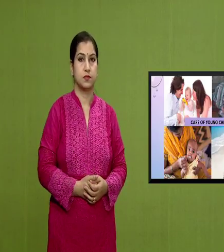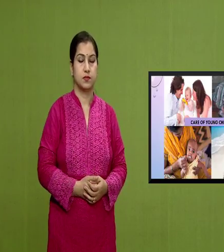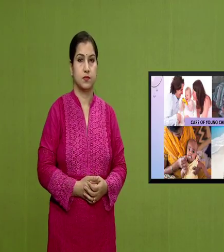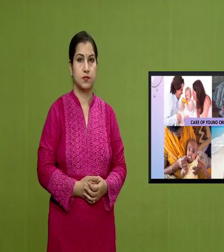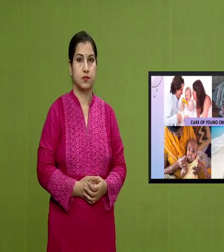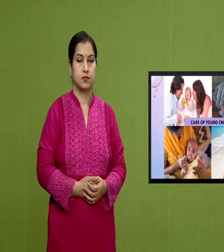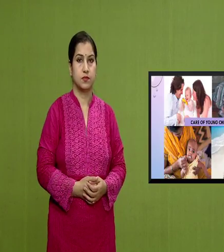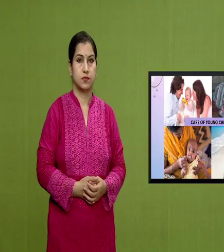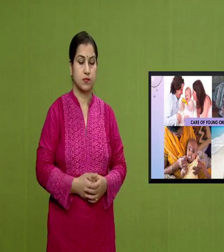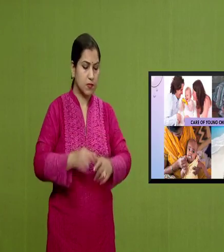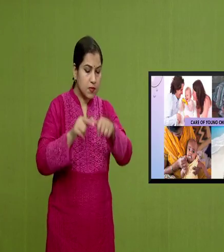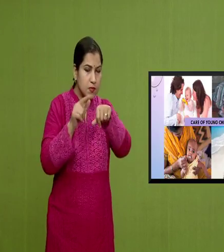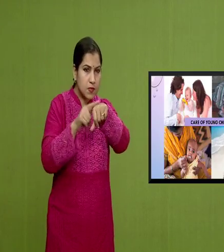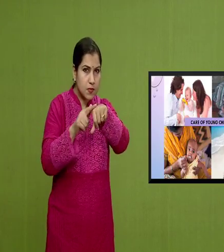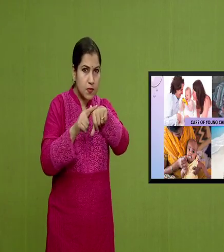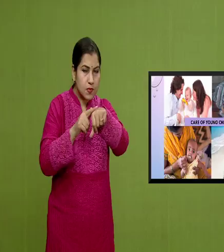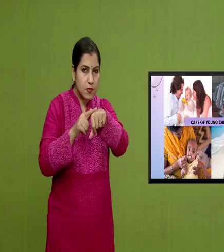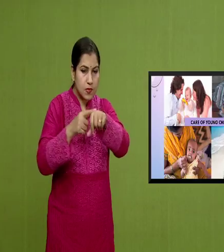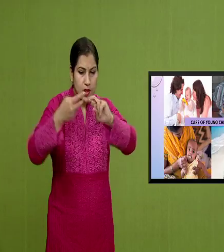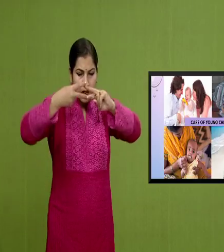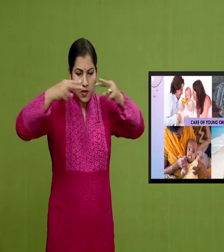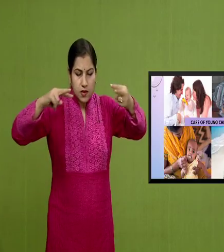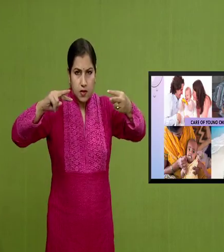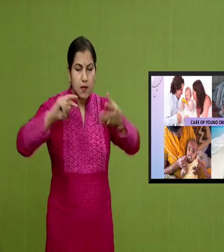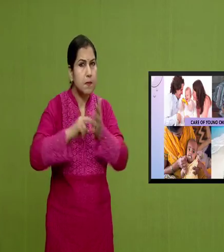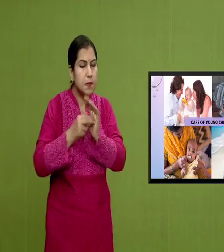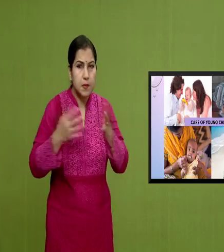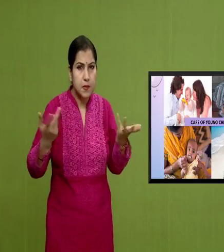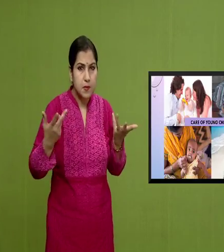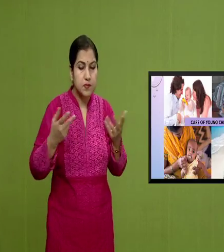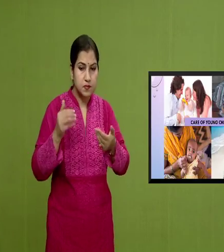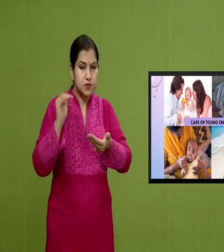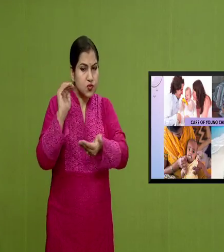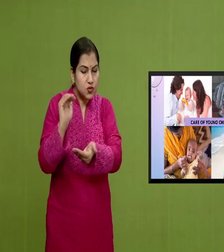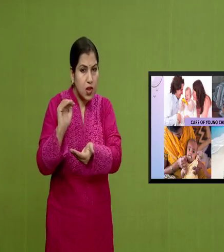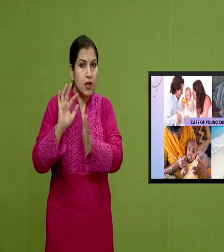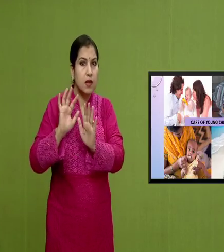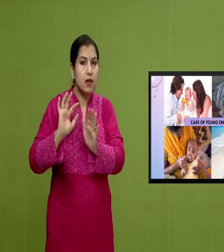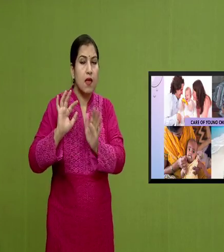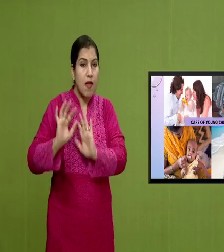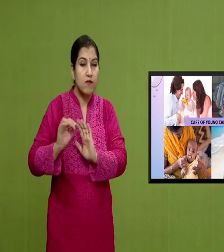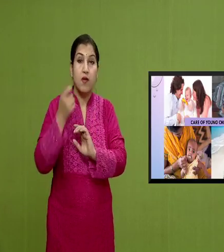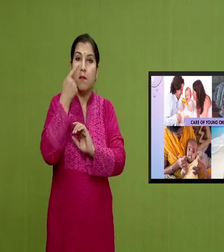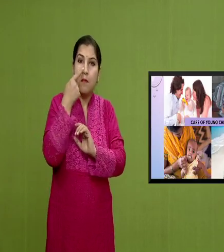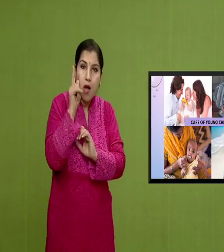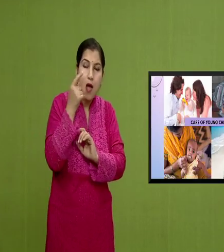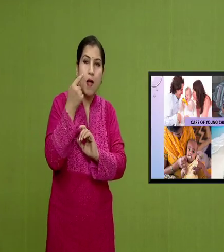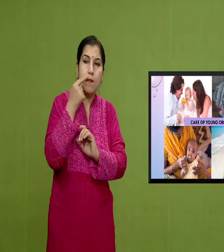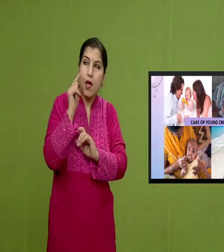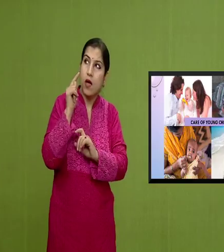Heredity means that the child has inherited some features